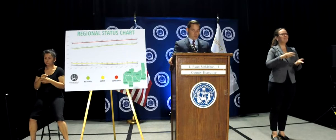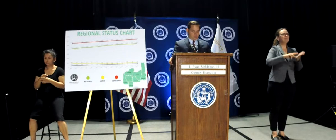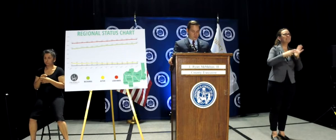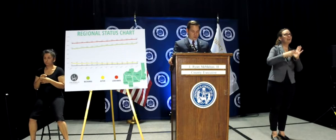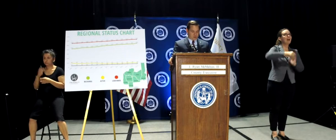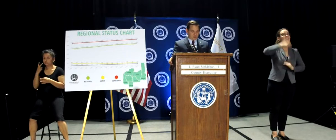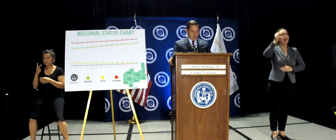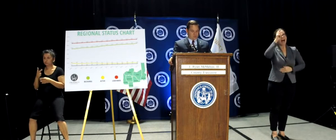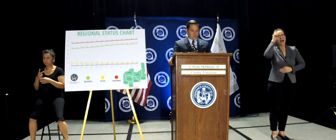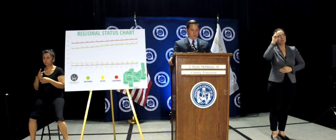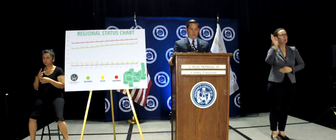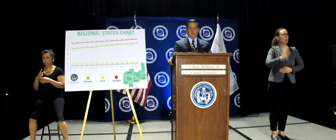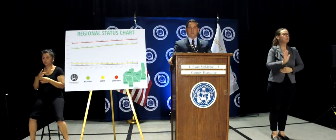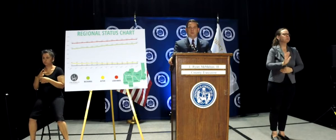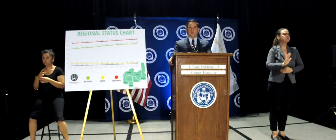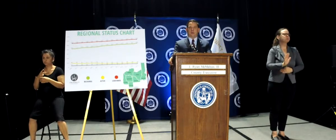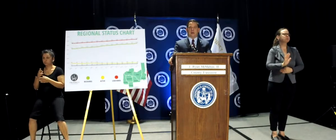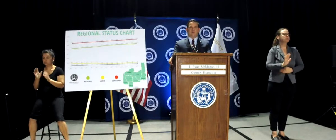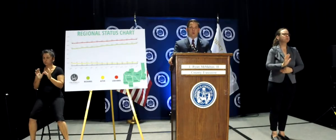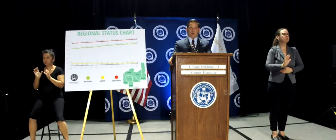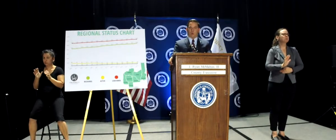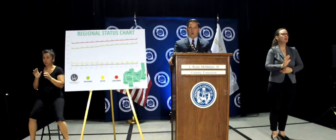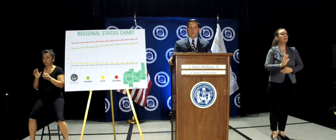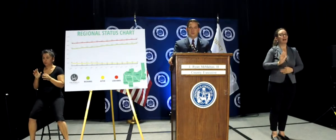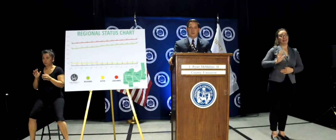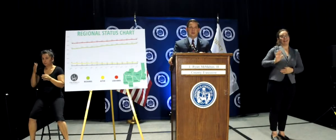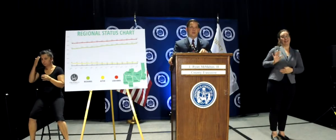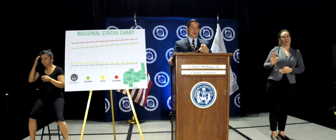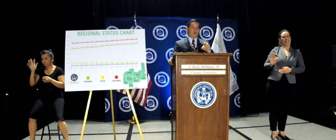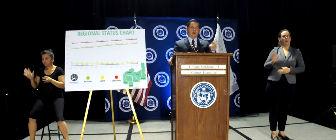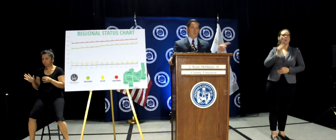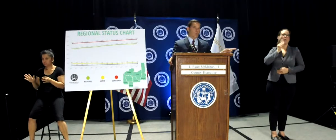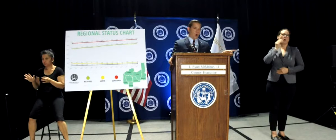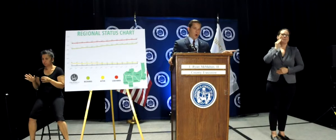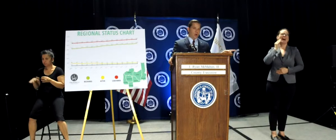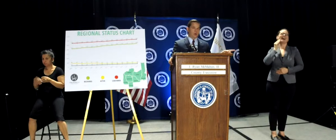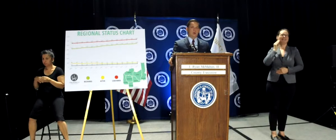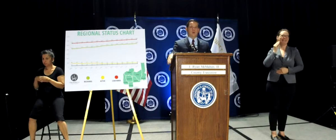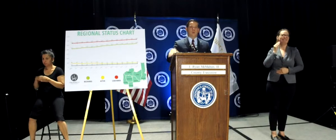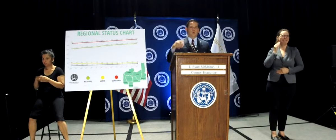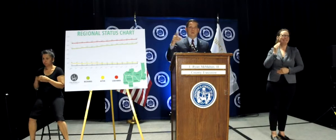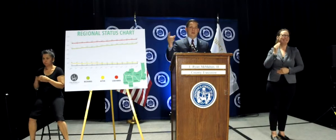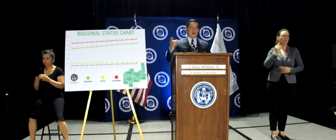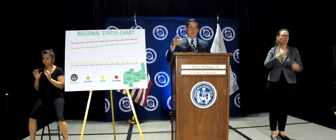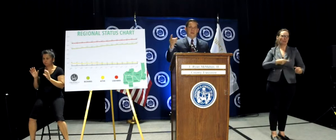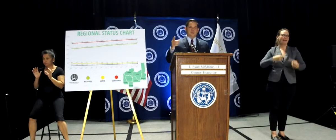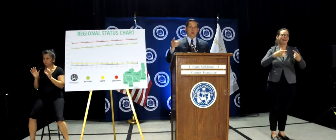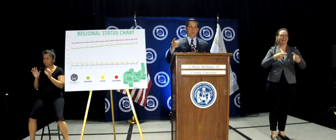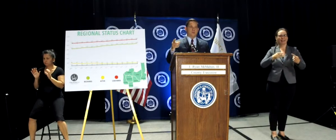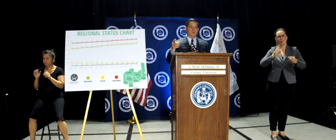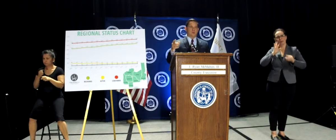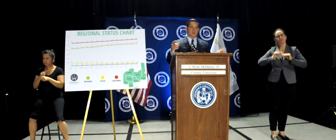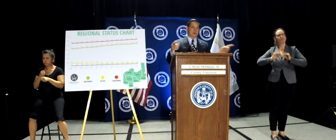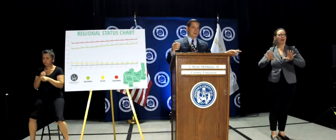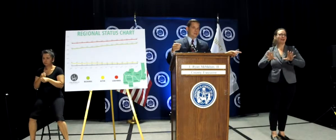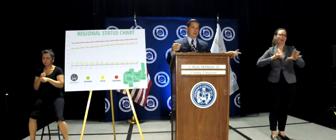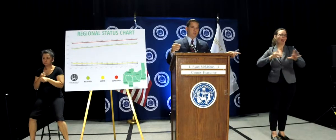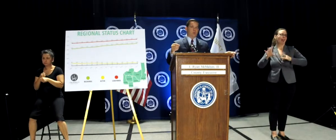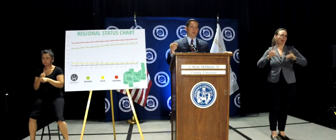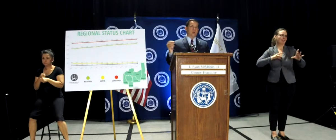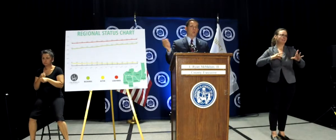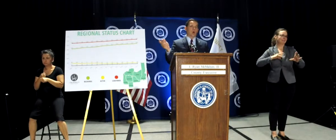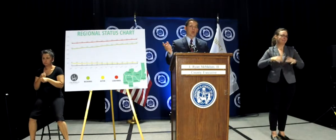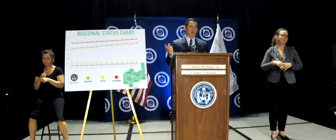you're disrupting people, and they have to go into quarantine. Now they got to go out of work. what's going to happen to that small business owner that needs